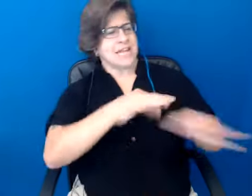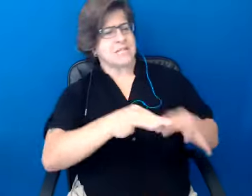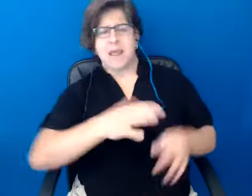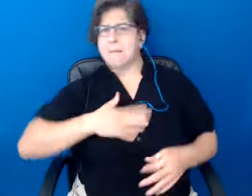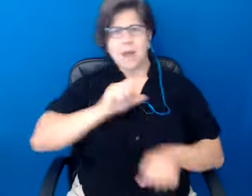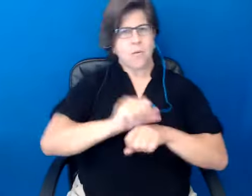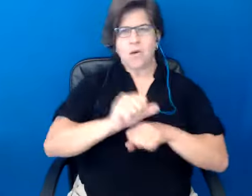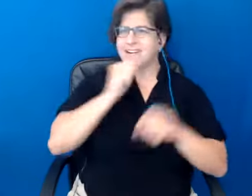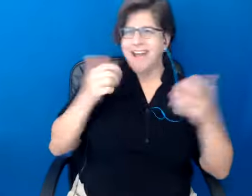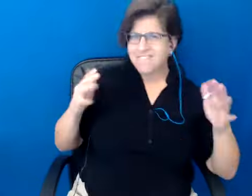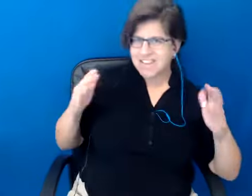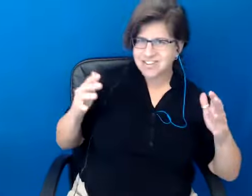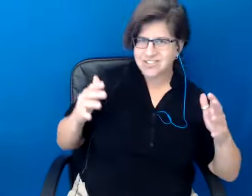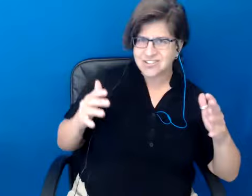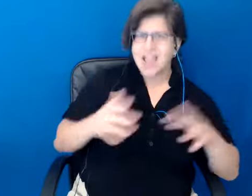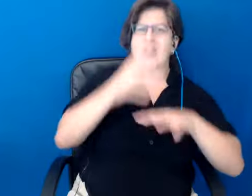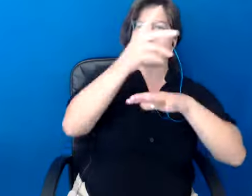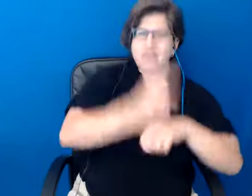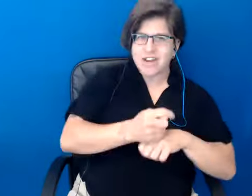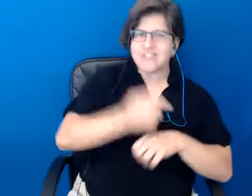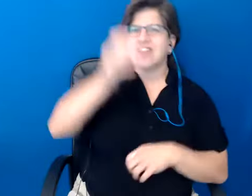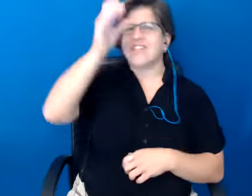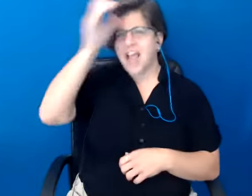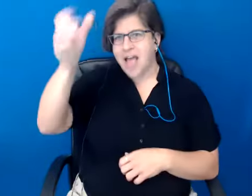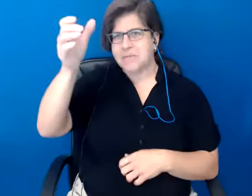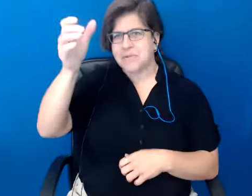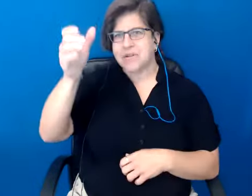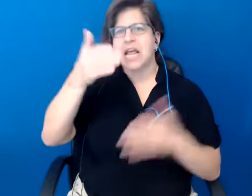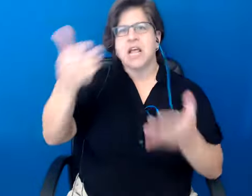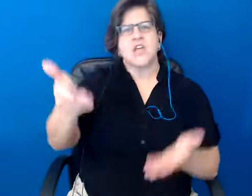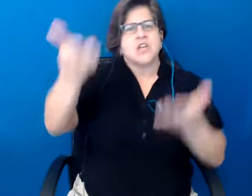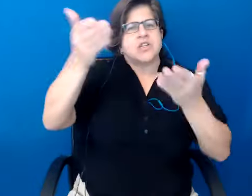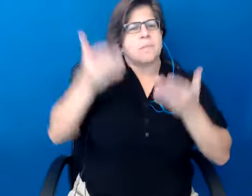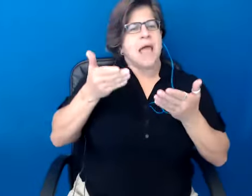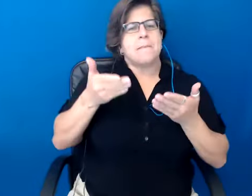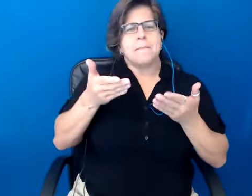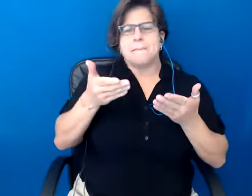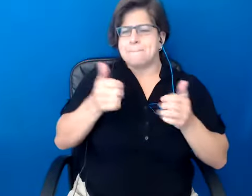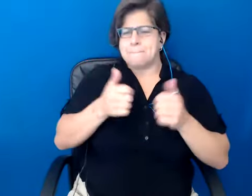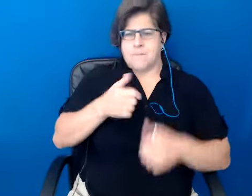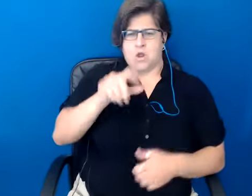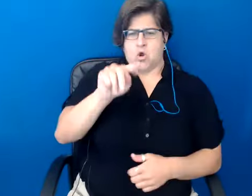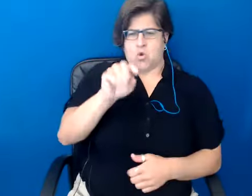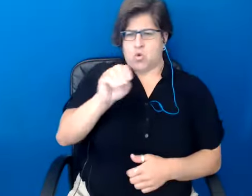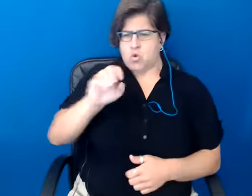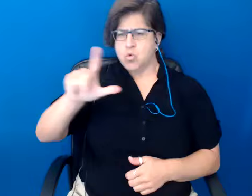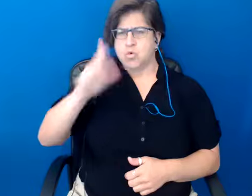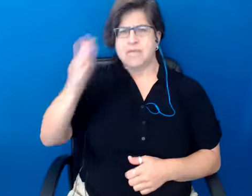12 steps. But she also explained that my work was not done, that the traditions and the